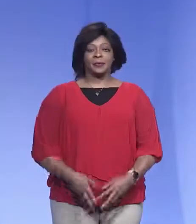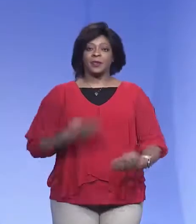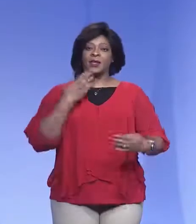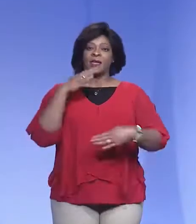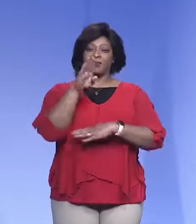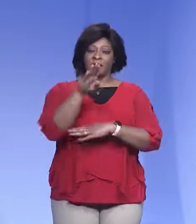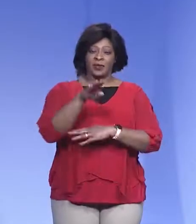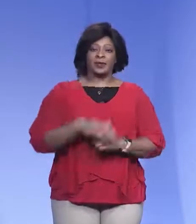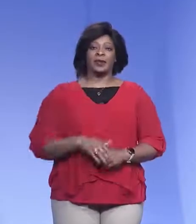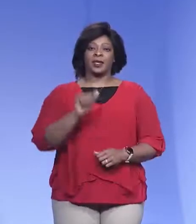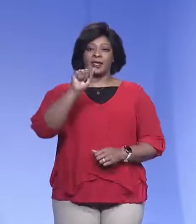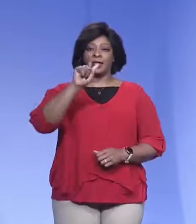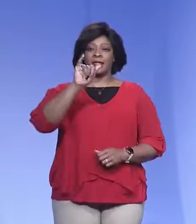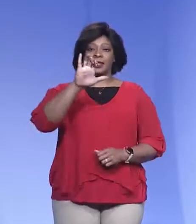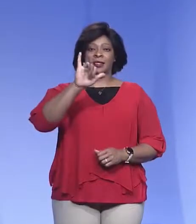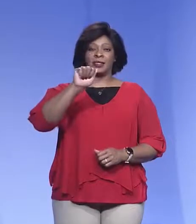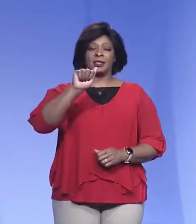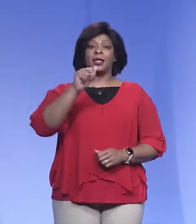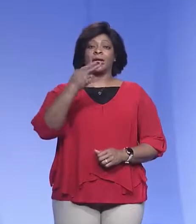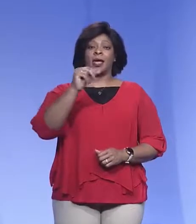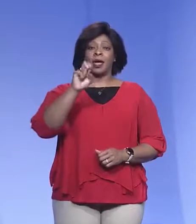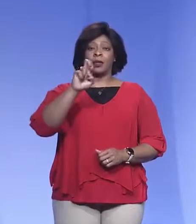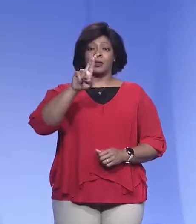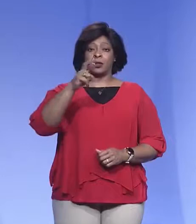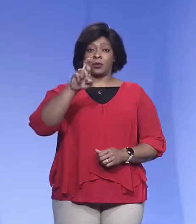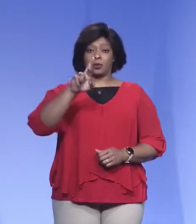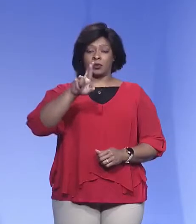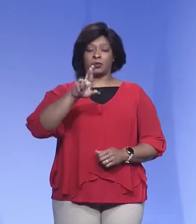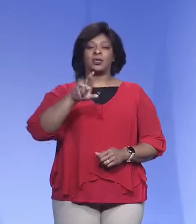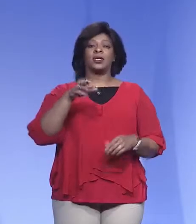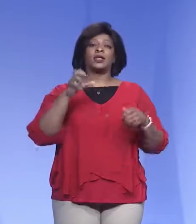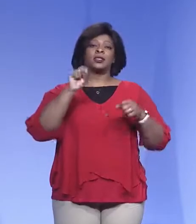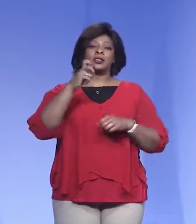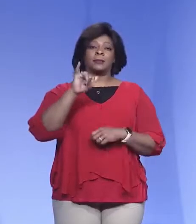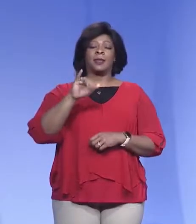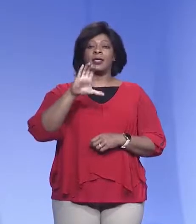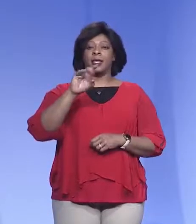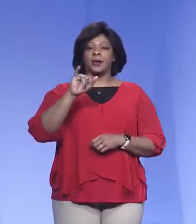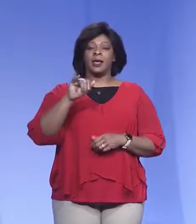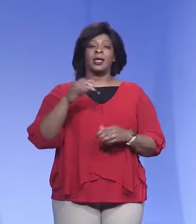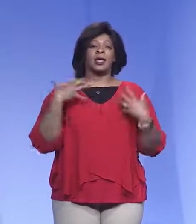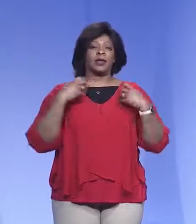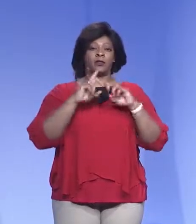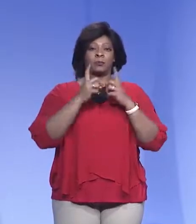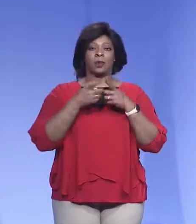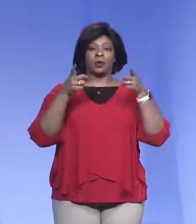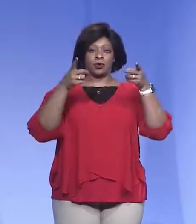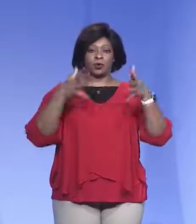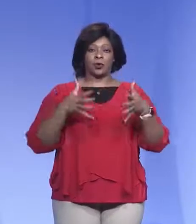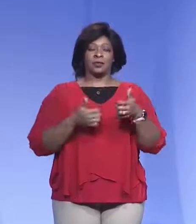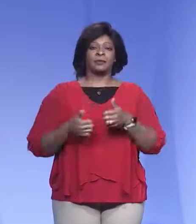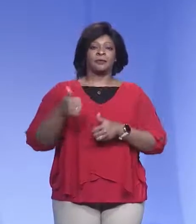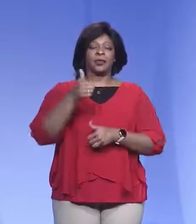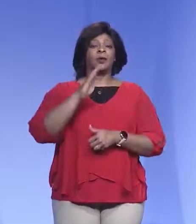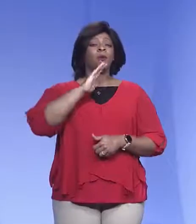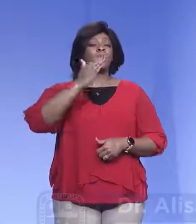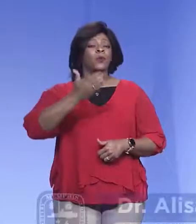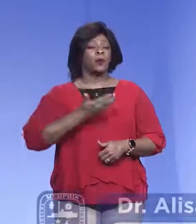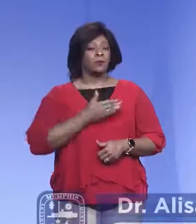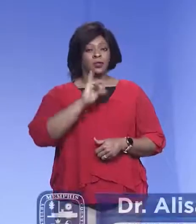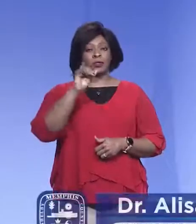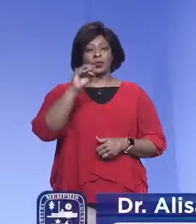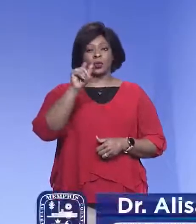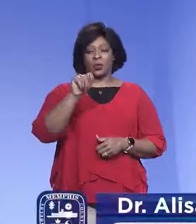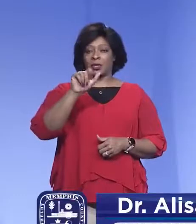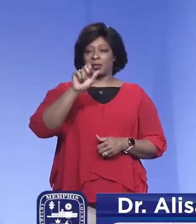Good afternoon. Alisa Haushalter, Director of the Shelby County Health Department, and I want to welcome you to the Joint Task Force update. I'm